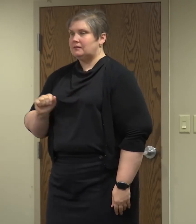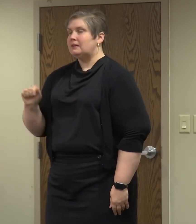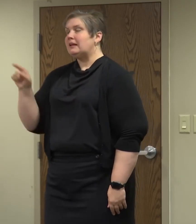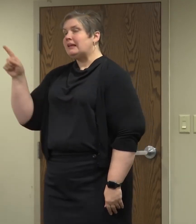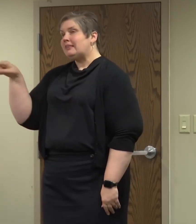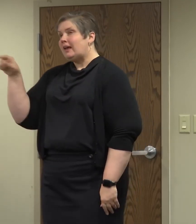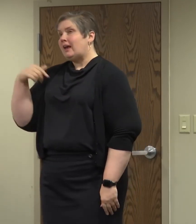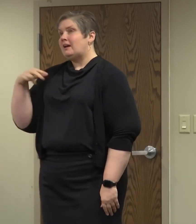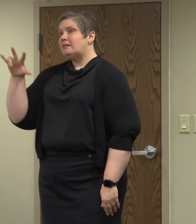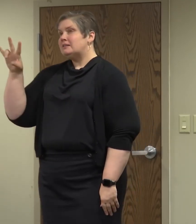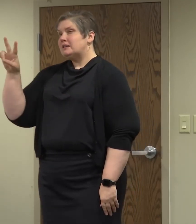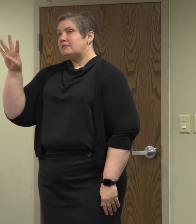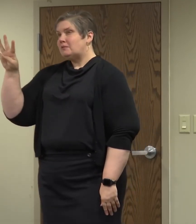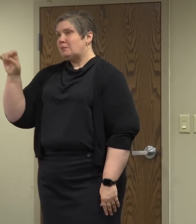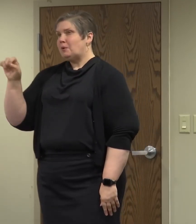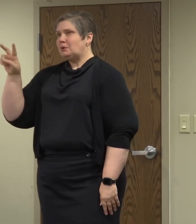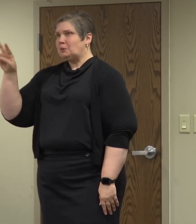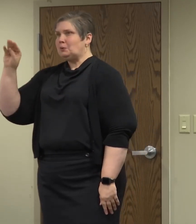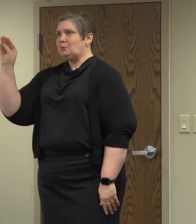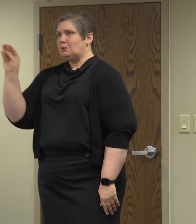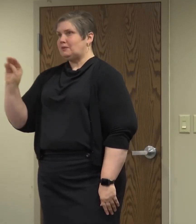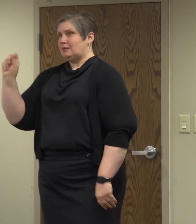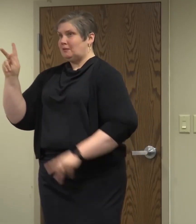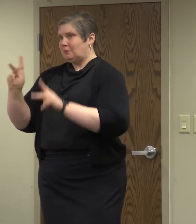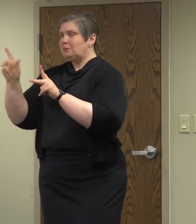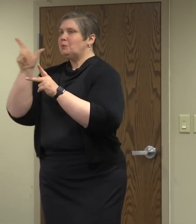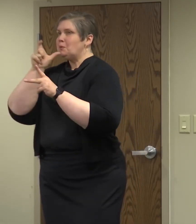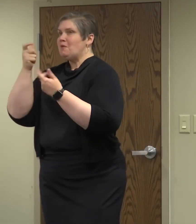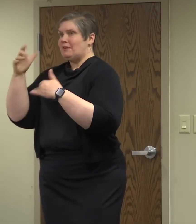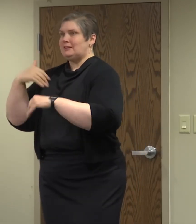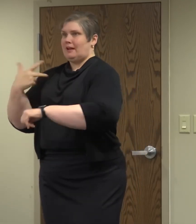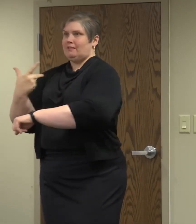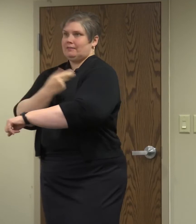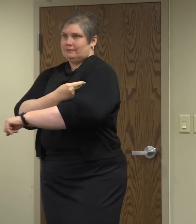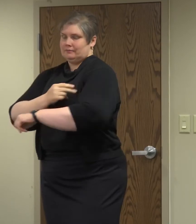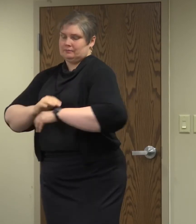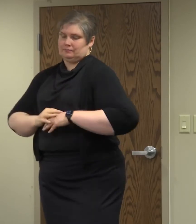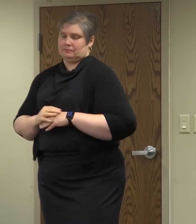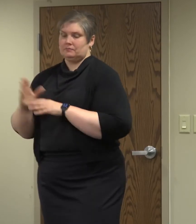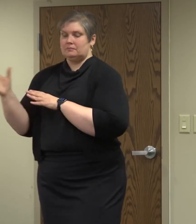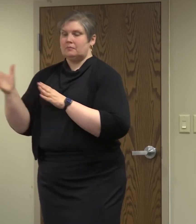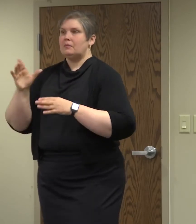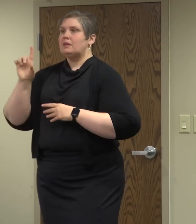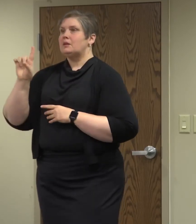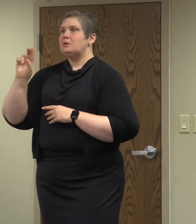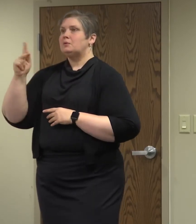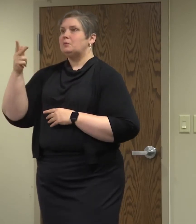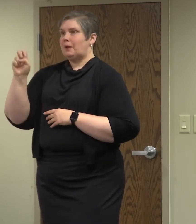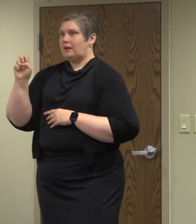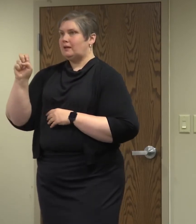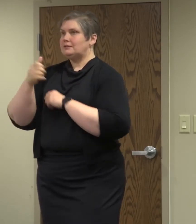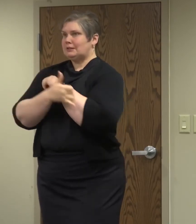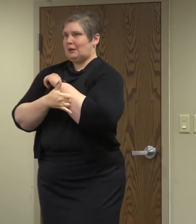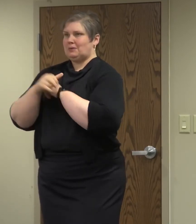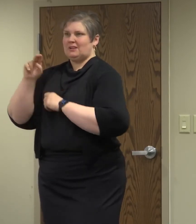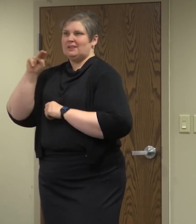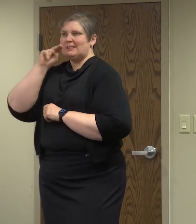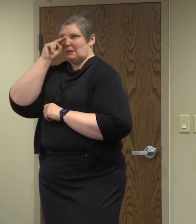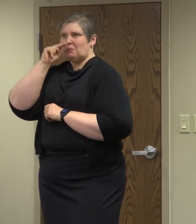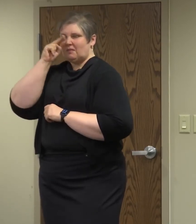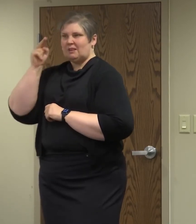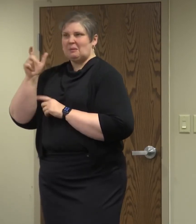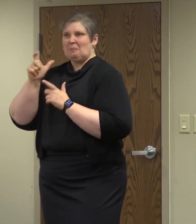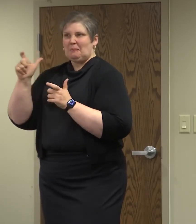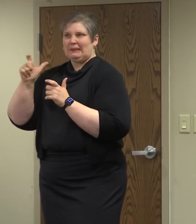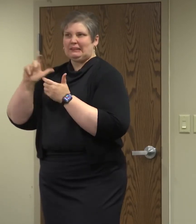is 74.2%. DuPage County, we'll go with Naperville being a large city. They